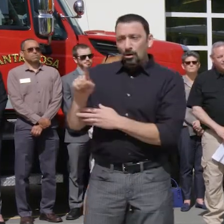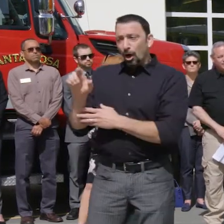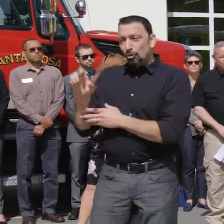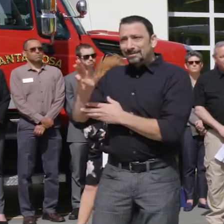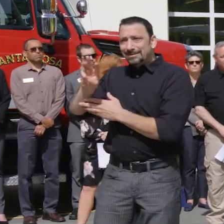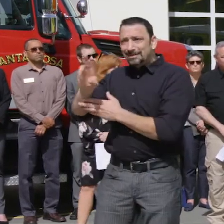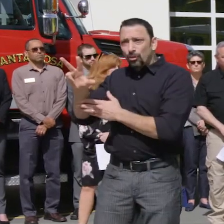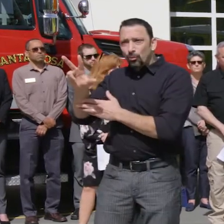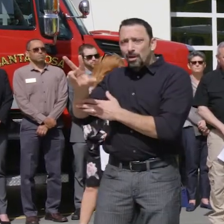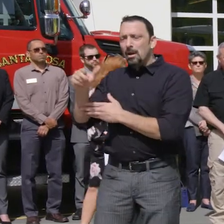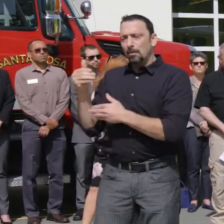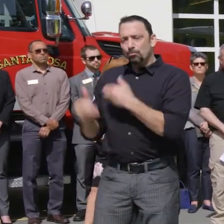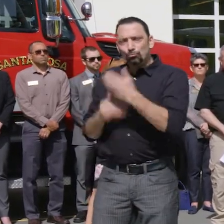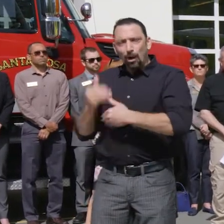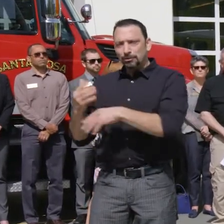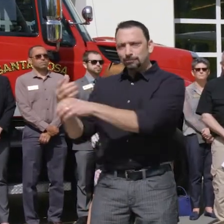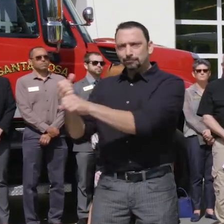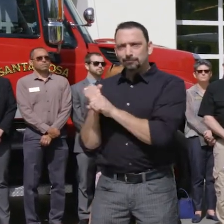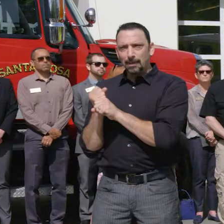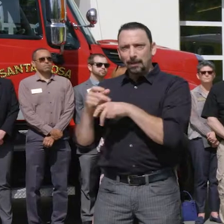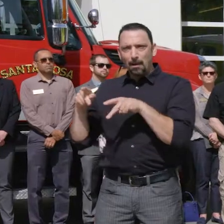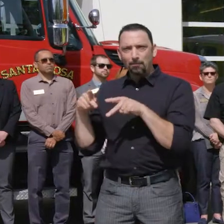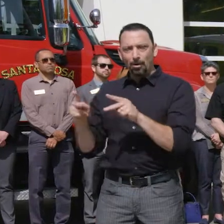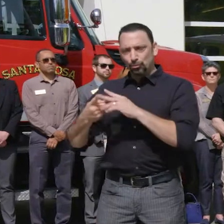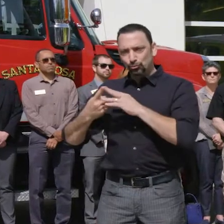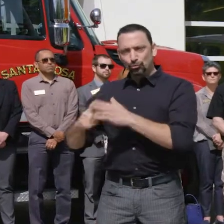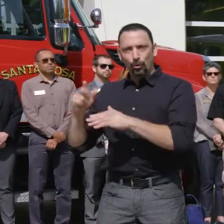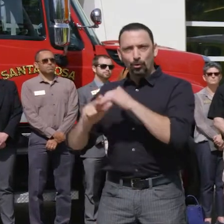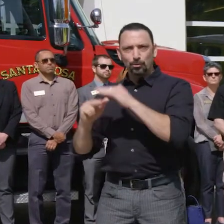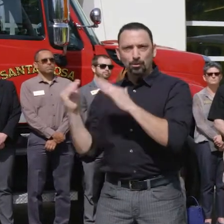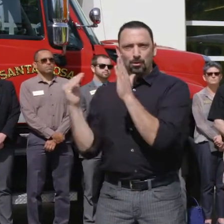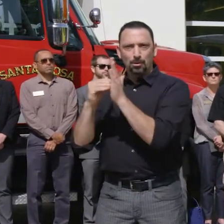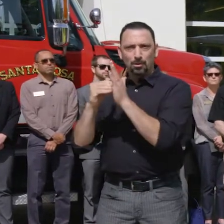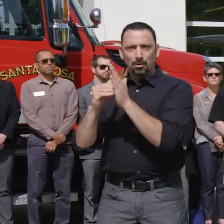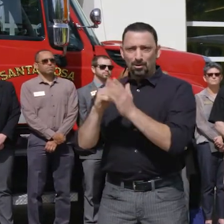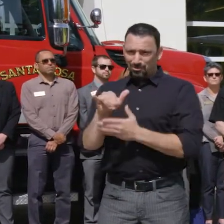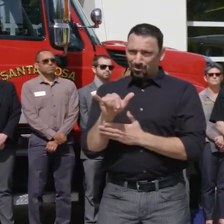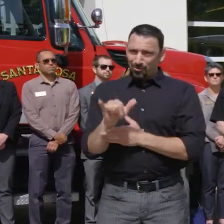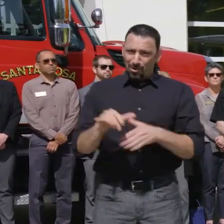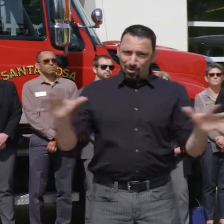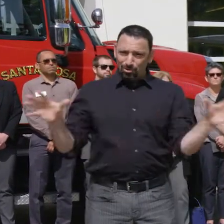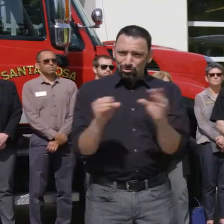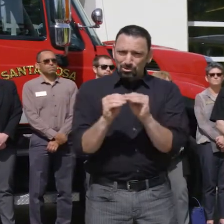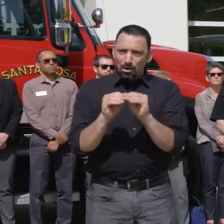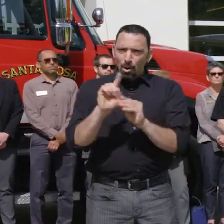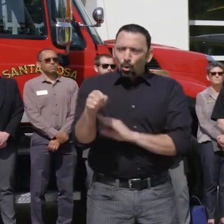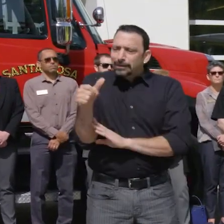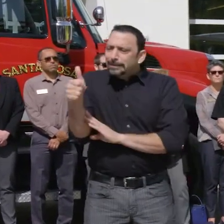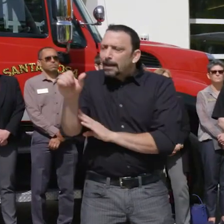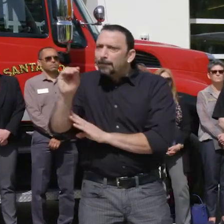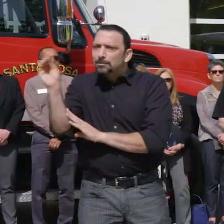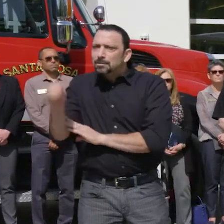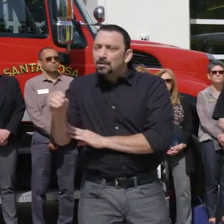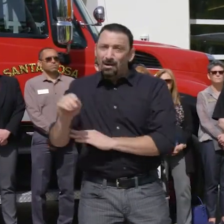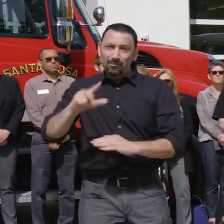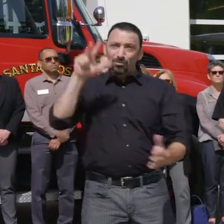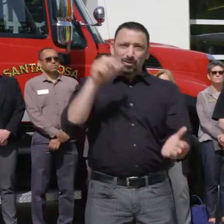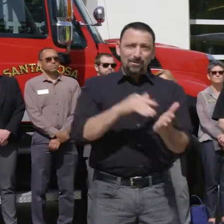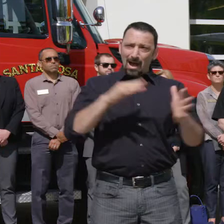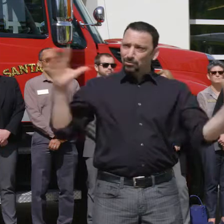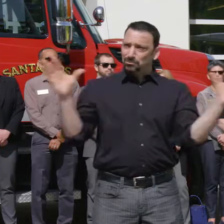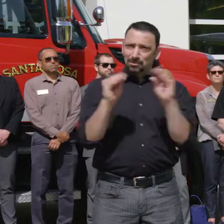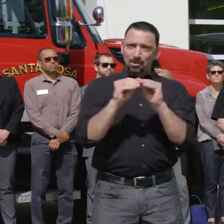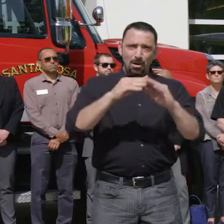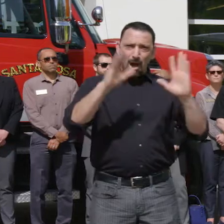of getting their permits. These numbers represent less than 10% of the 3,000 homes that were lost in Santa